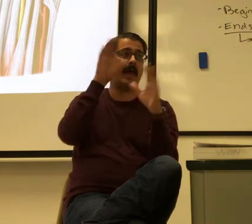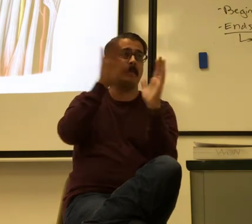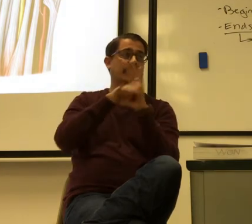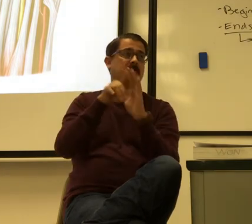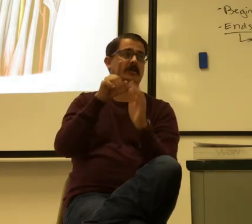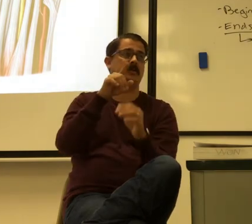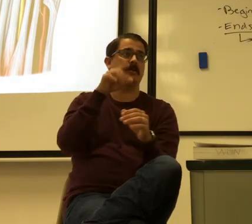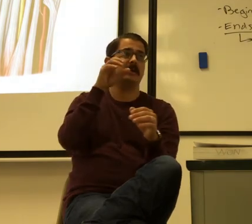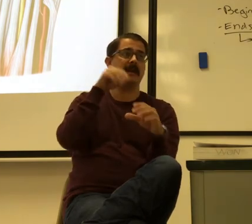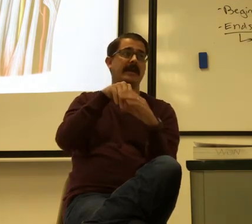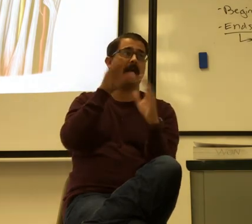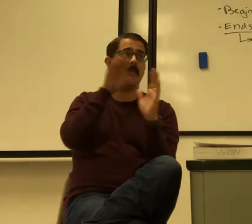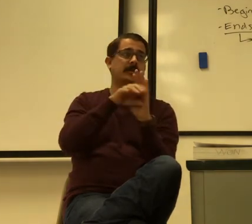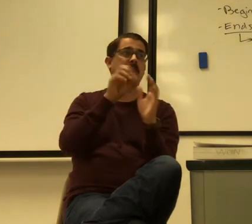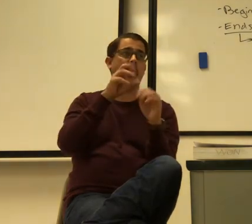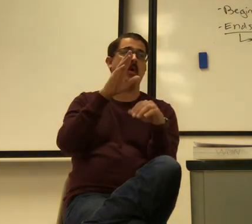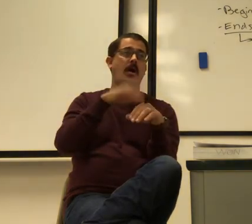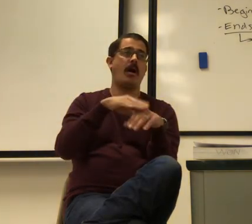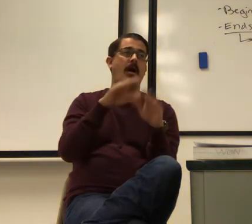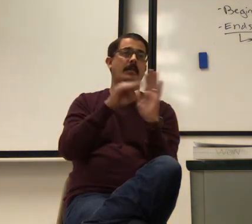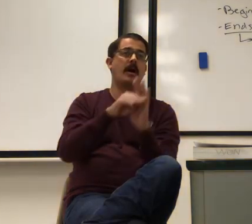the models. Okay.